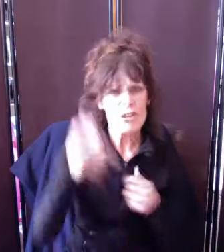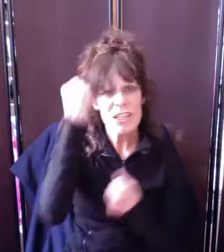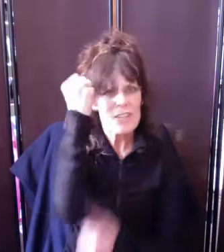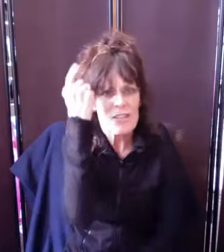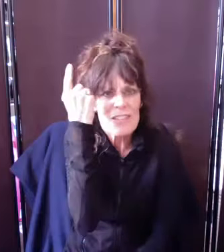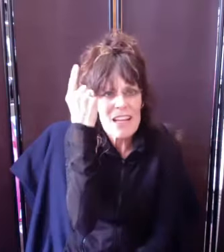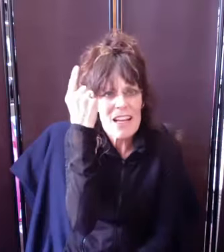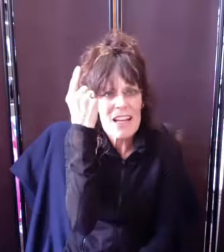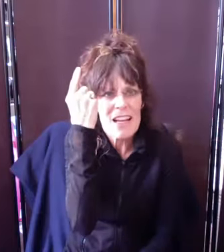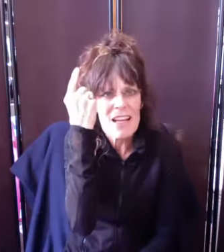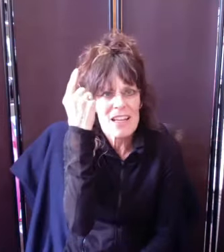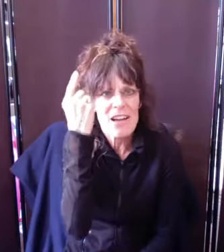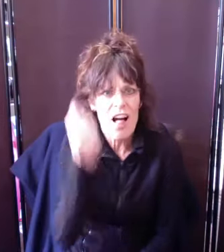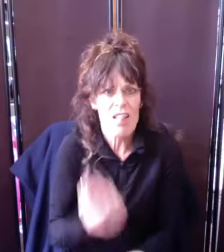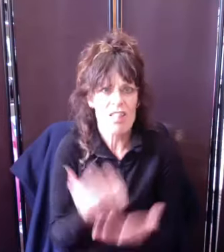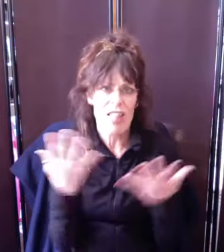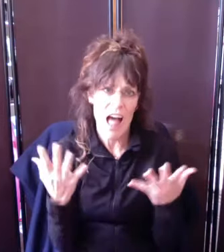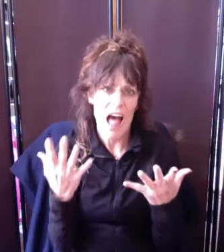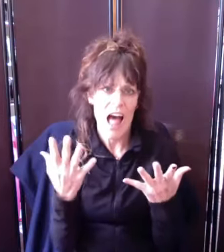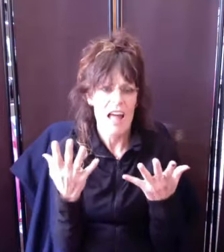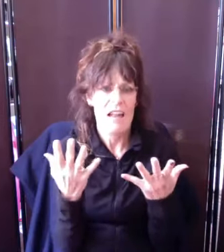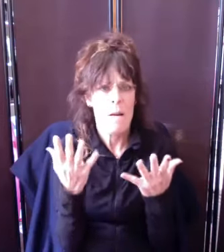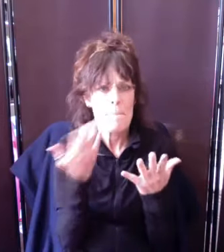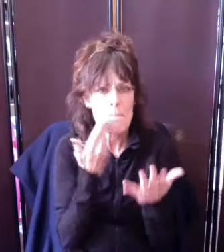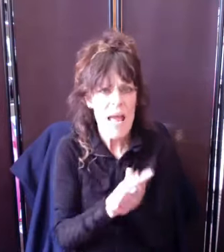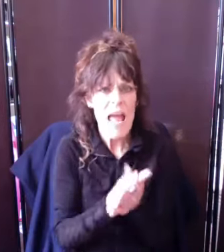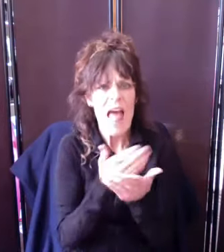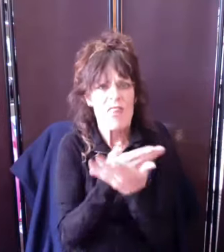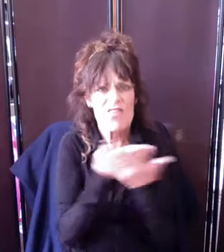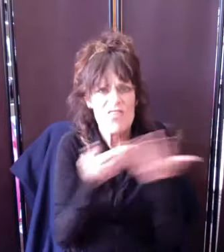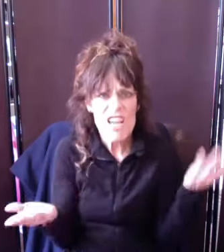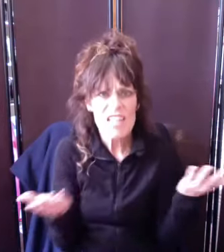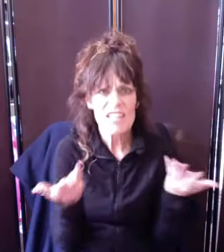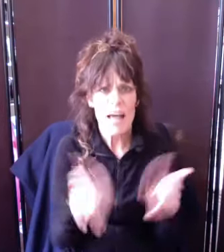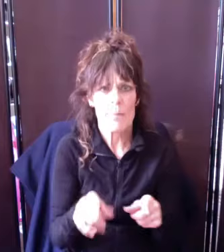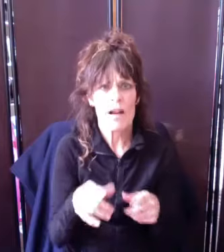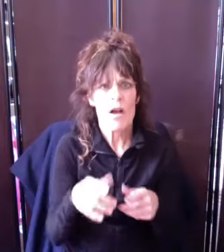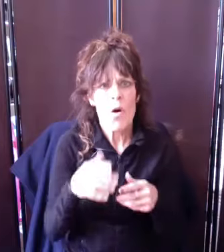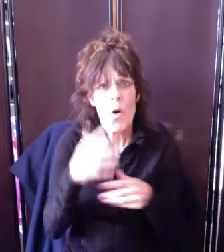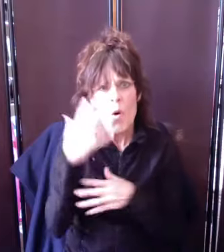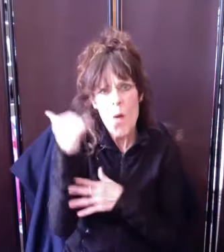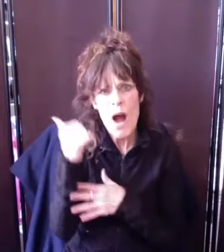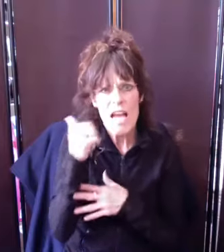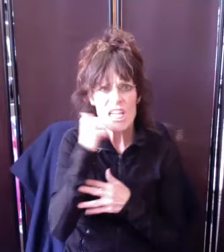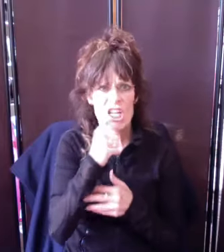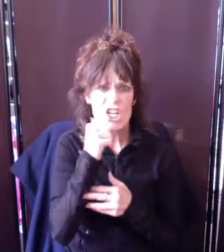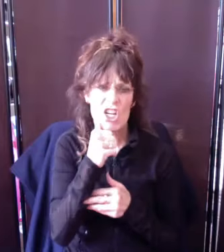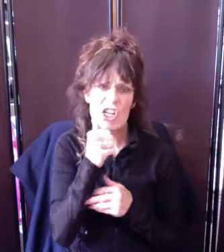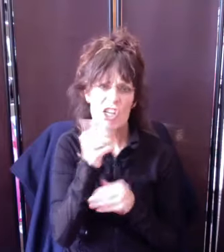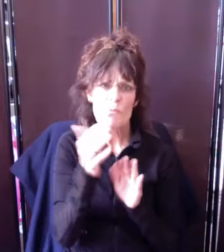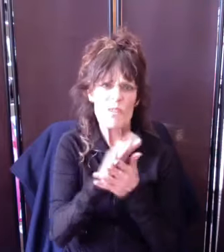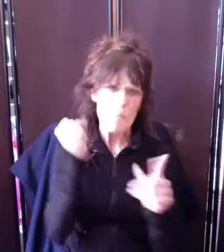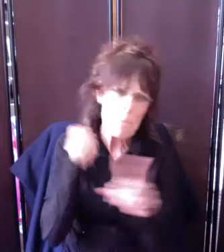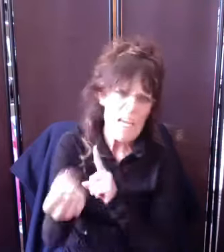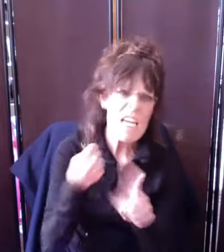bad things happened in the world. I couldn't understand why a little girl would get beaten up the way that I did. I couldn't understand how, you know, the children